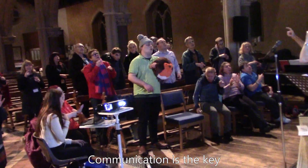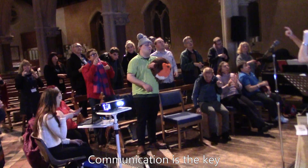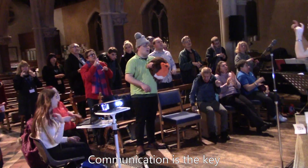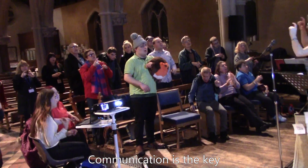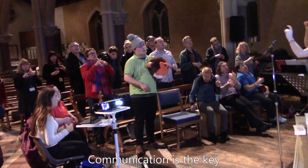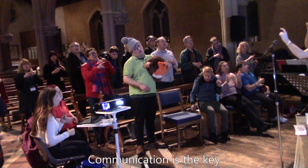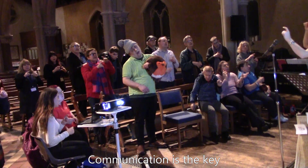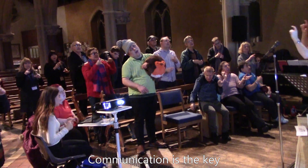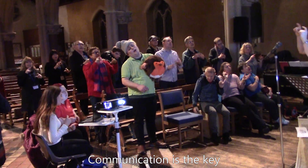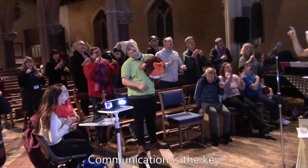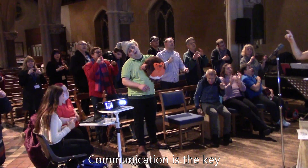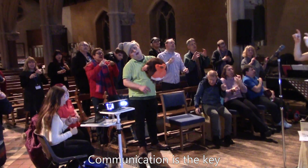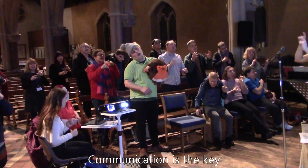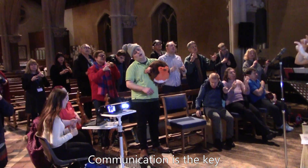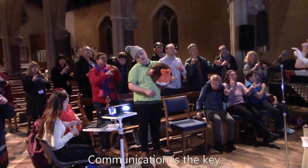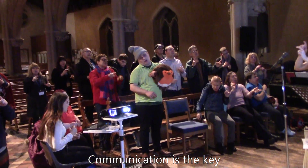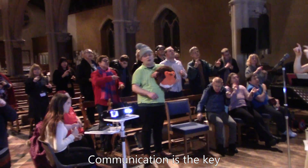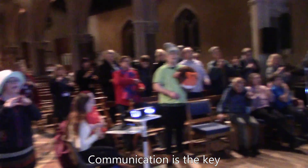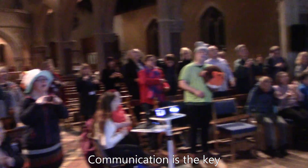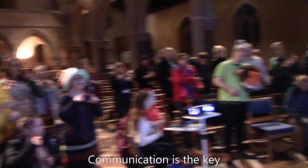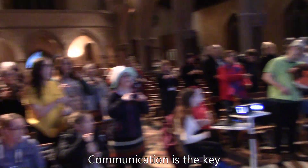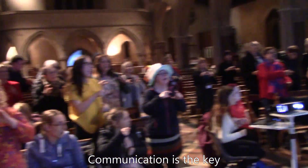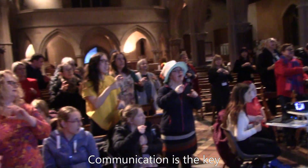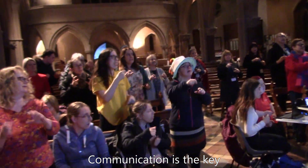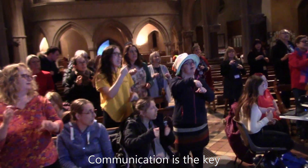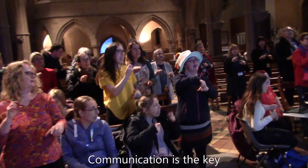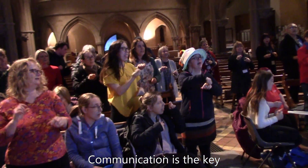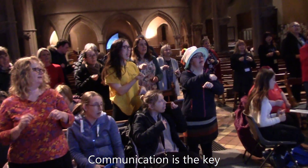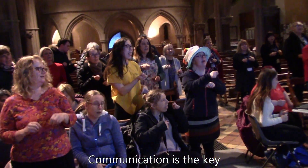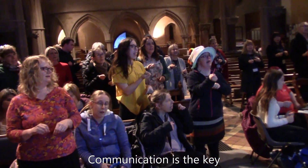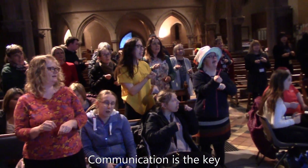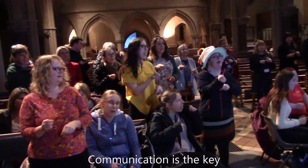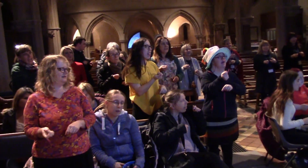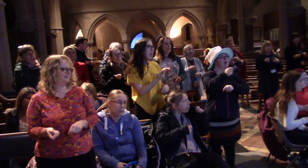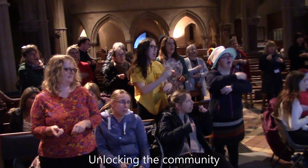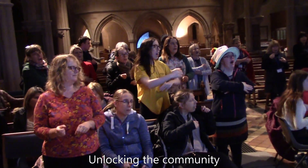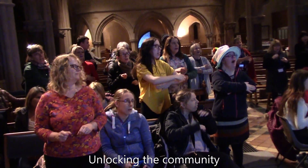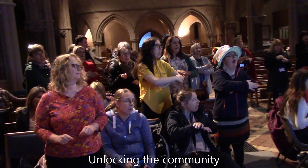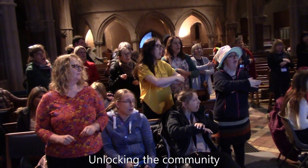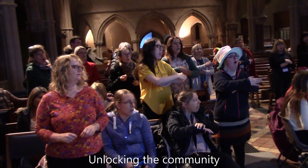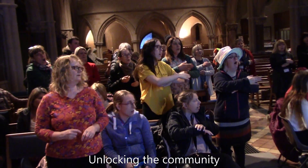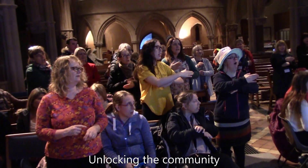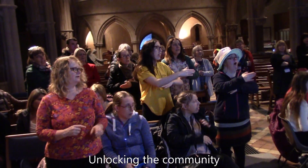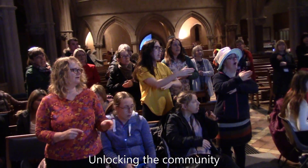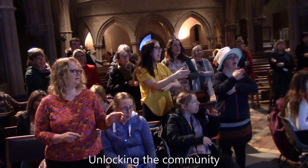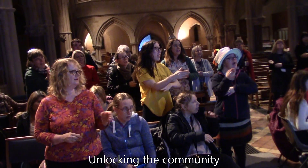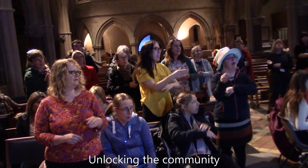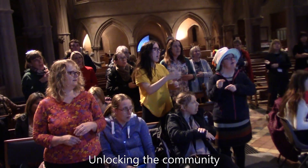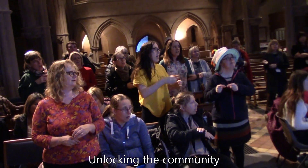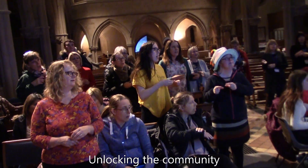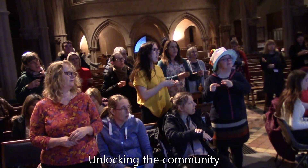Communication is the key, unlocking the